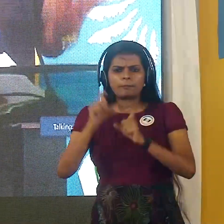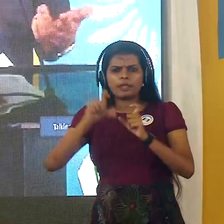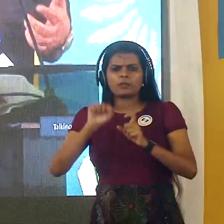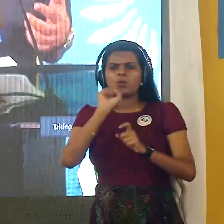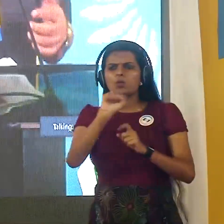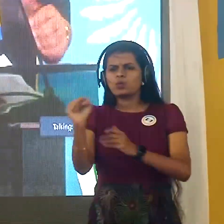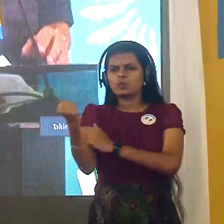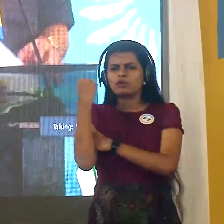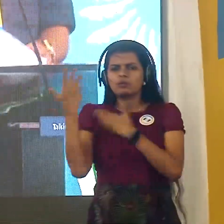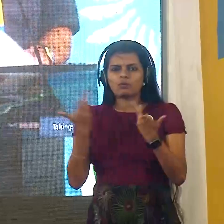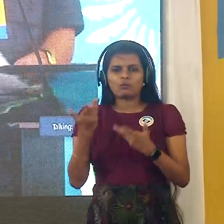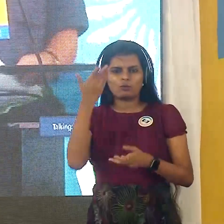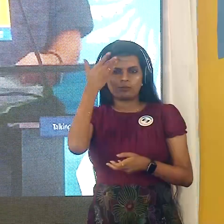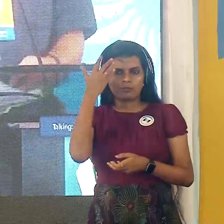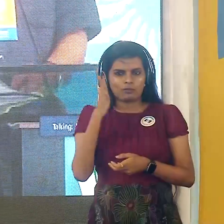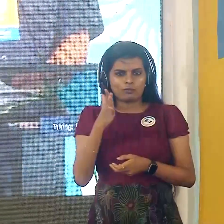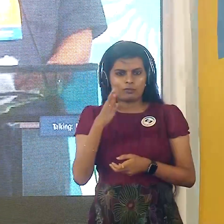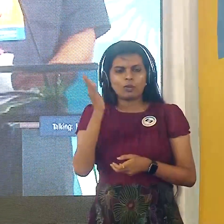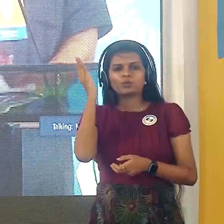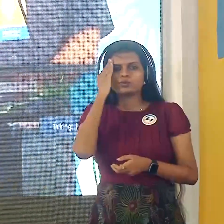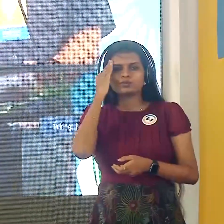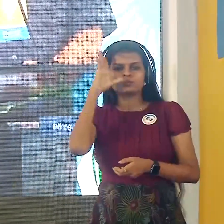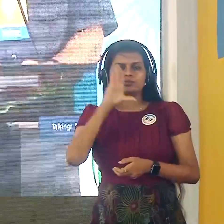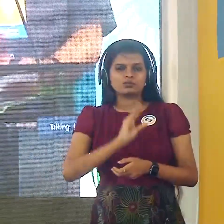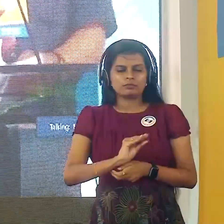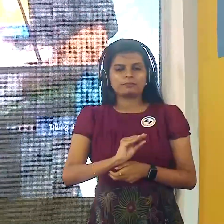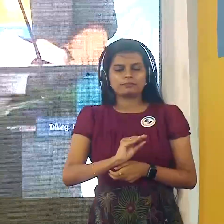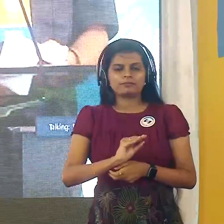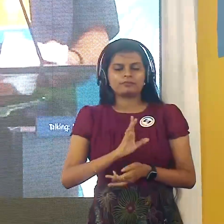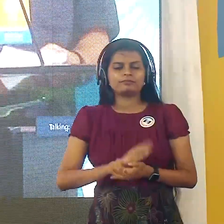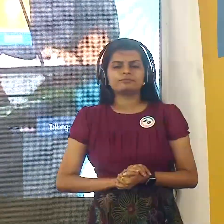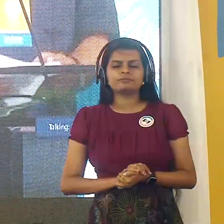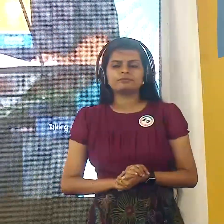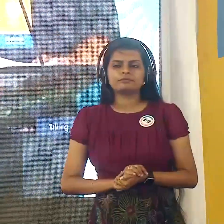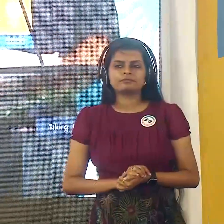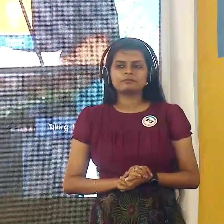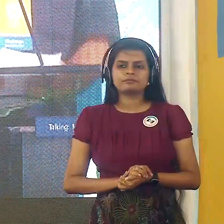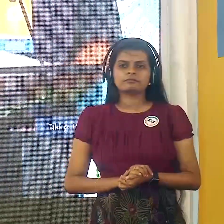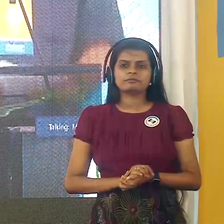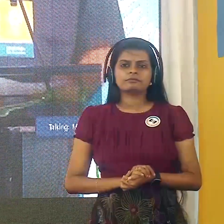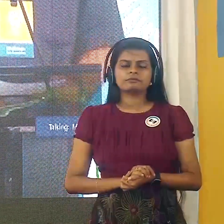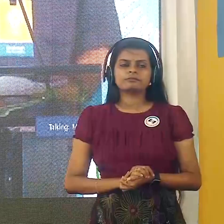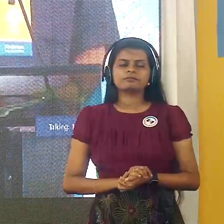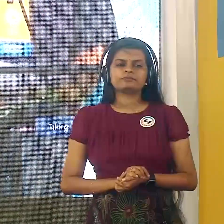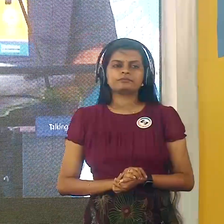eligible, a lack of knowledge of eligibility. But I'll leave it at that.